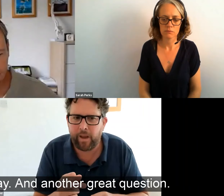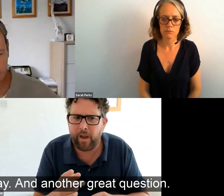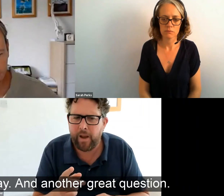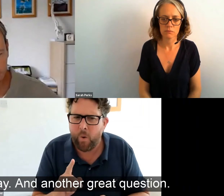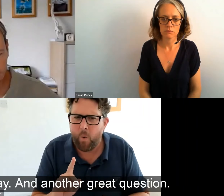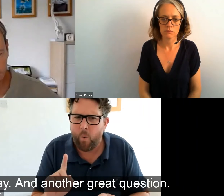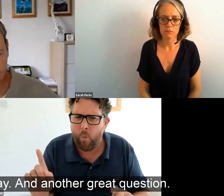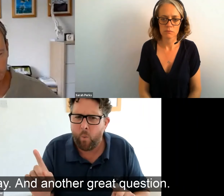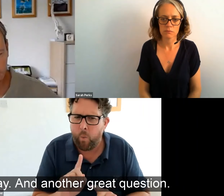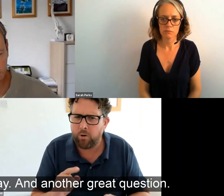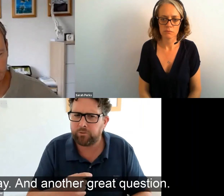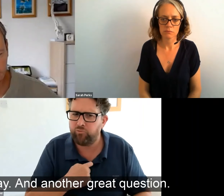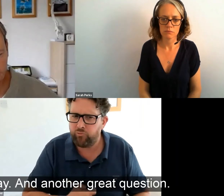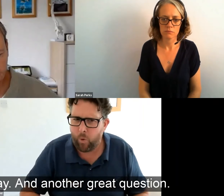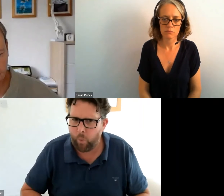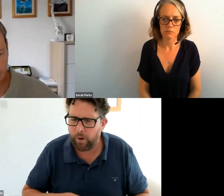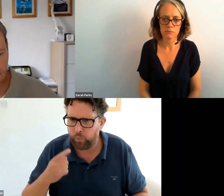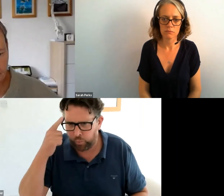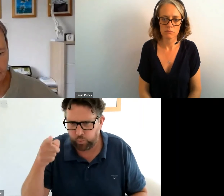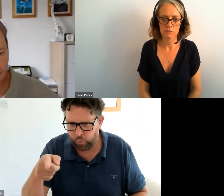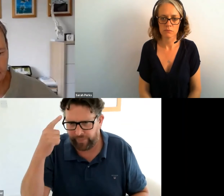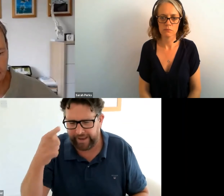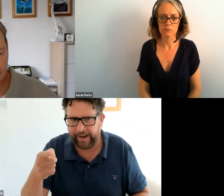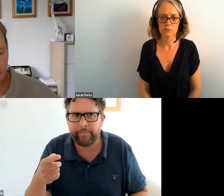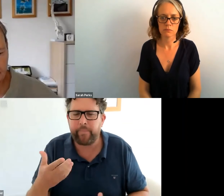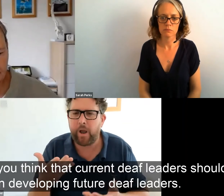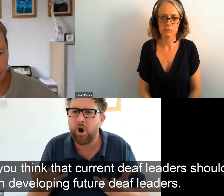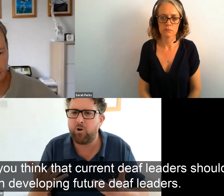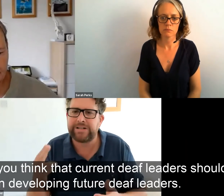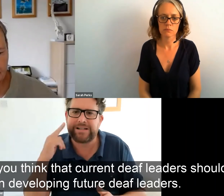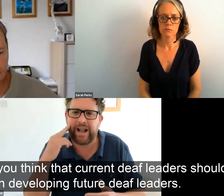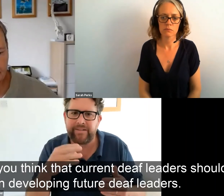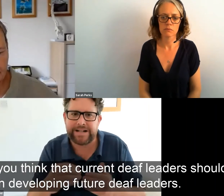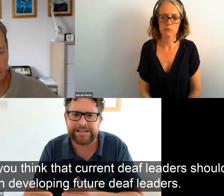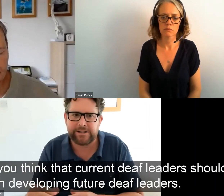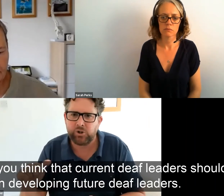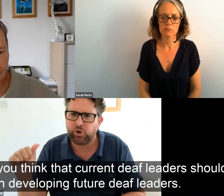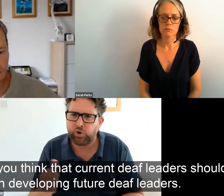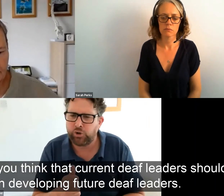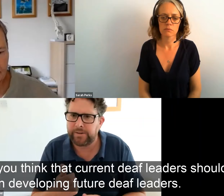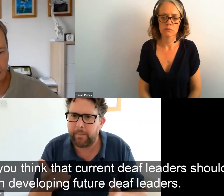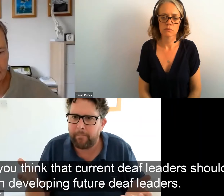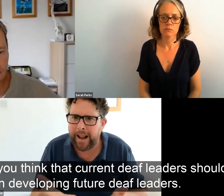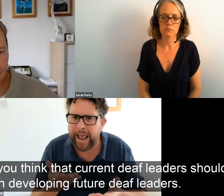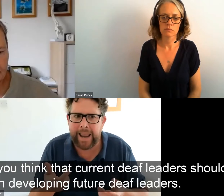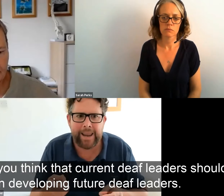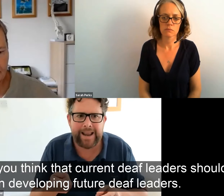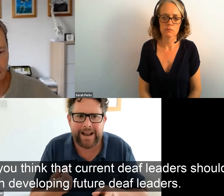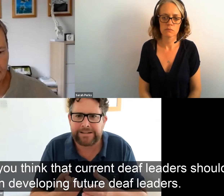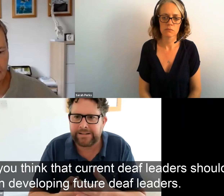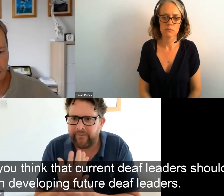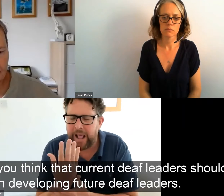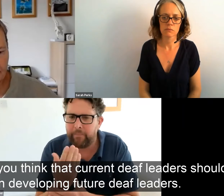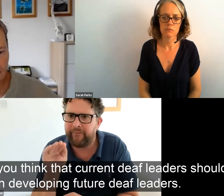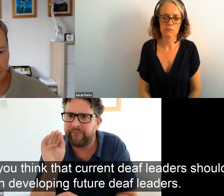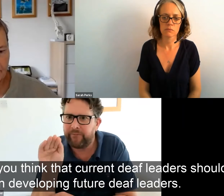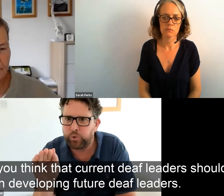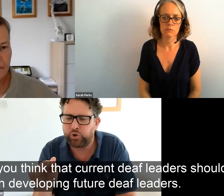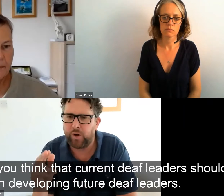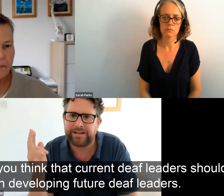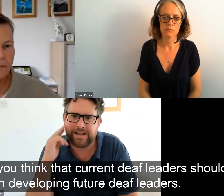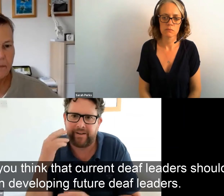Okay, another great question. What role do you think that current deaf